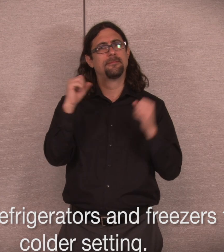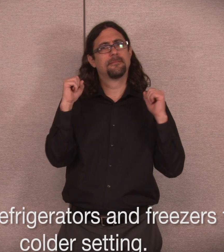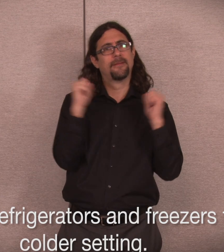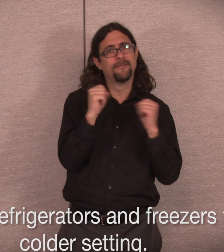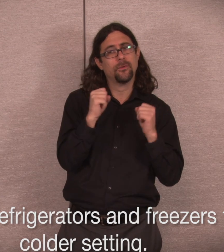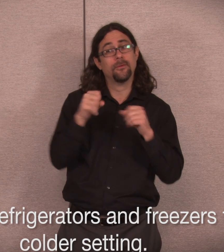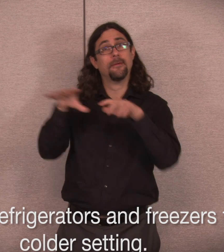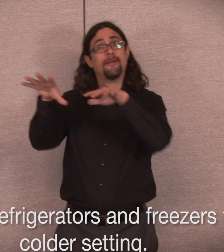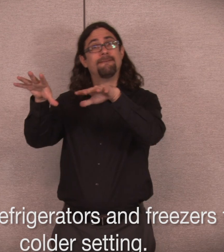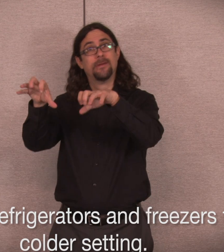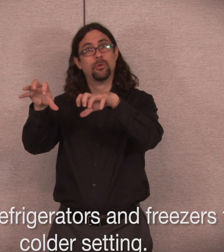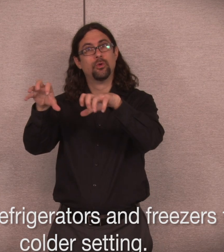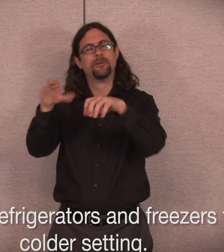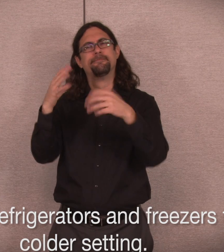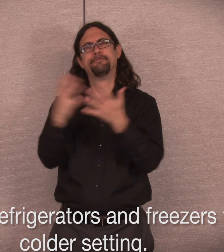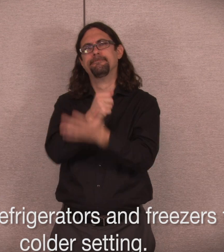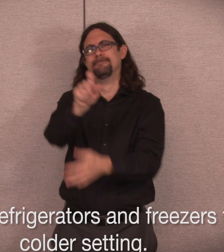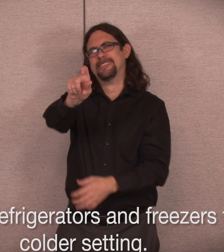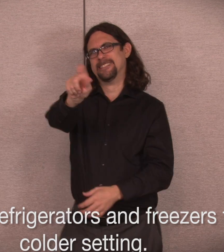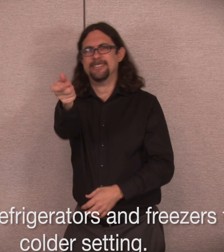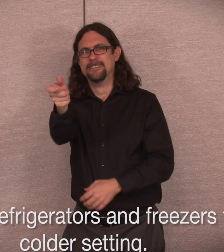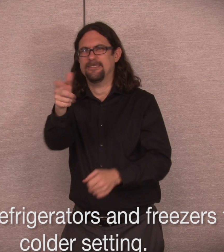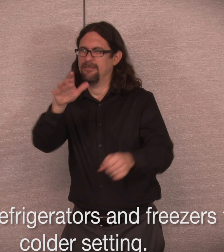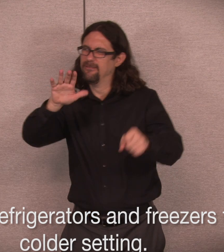And turn refrigerators and freezers to a colder setting.